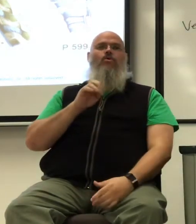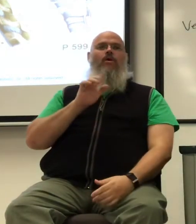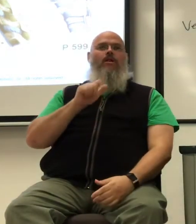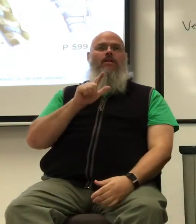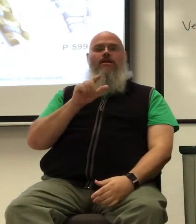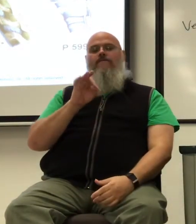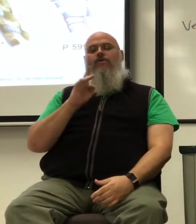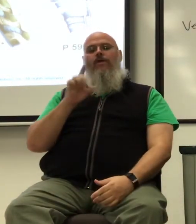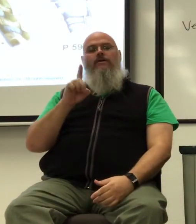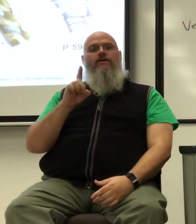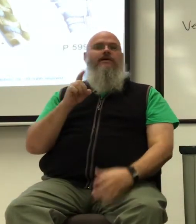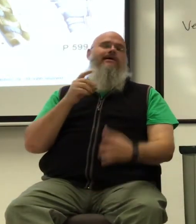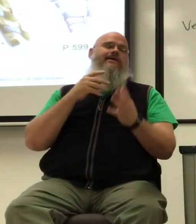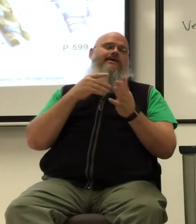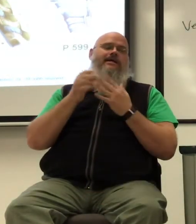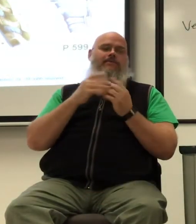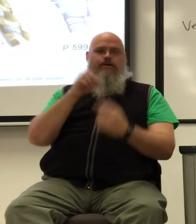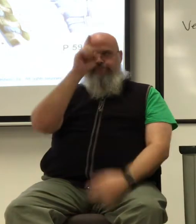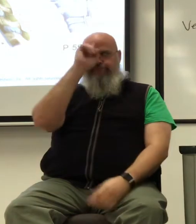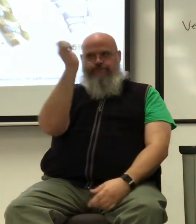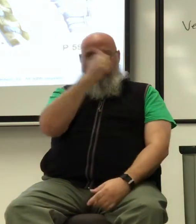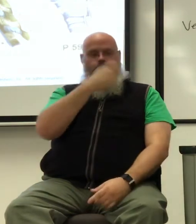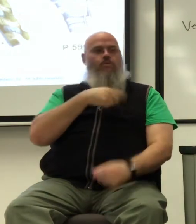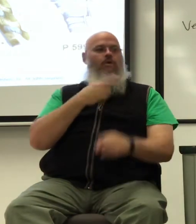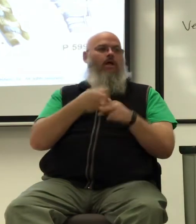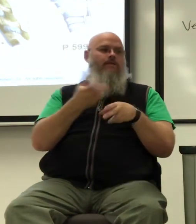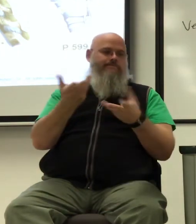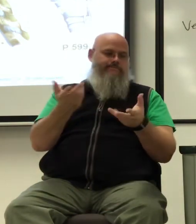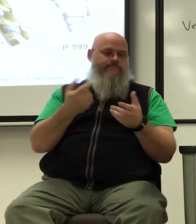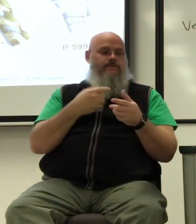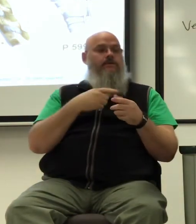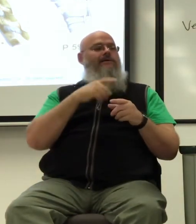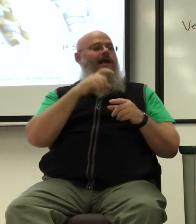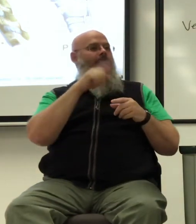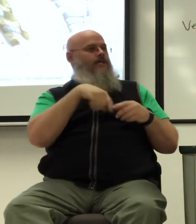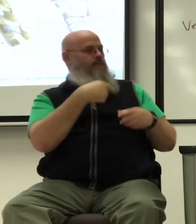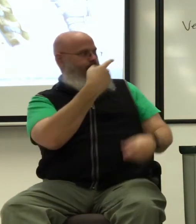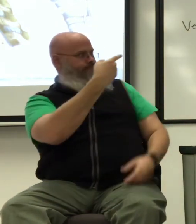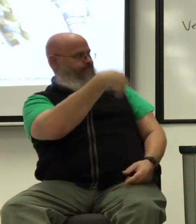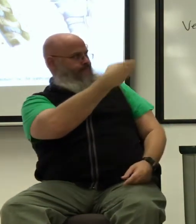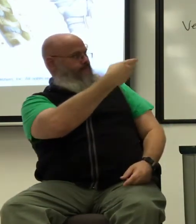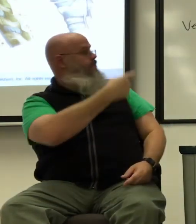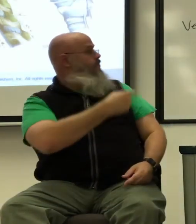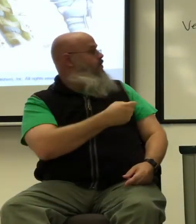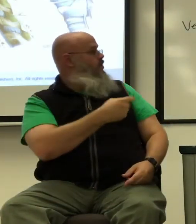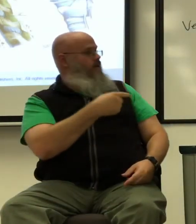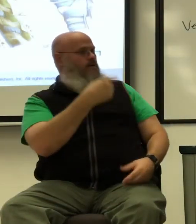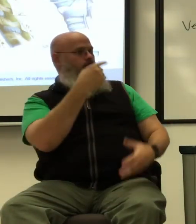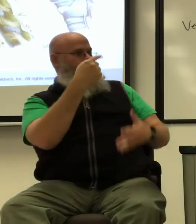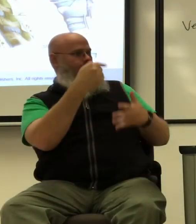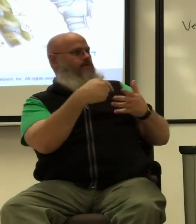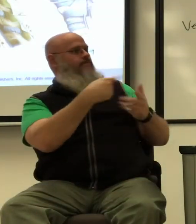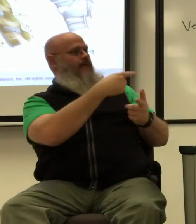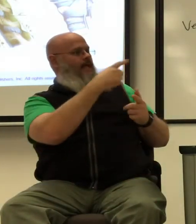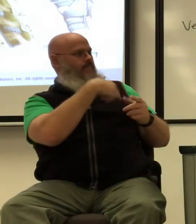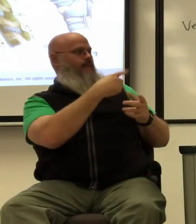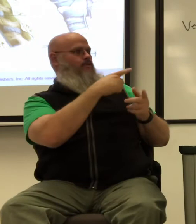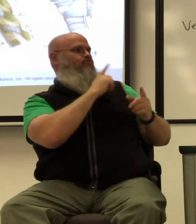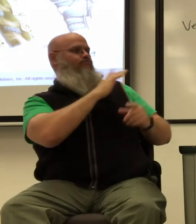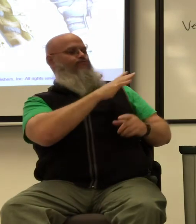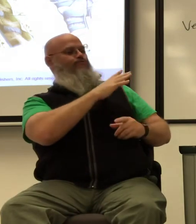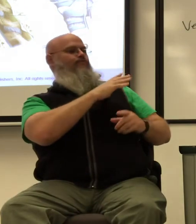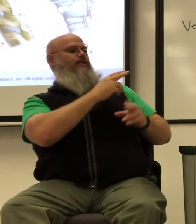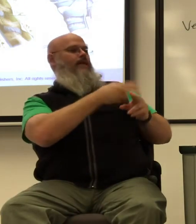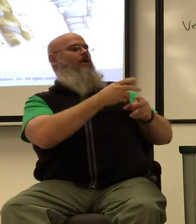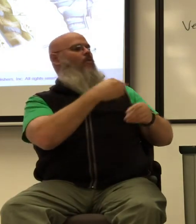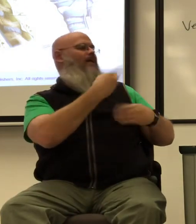But again, I don't care what you call it, any of that, or it's got to be one of those. I guess I give